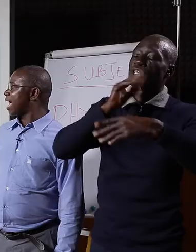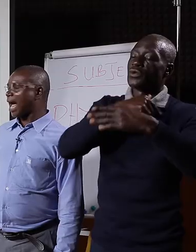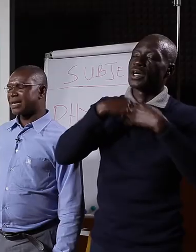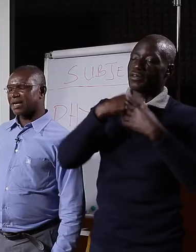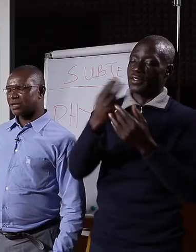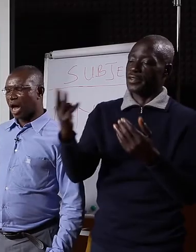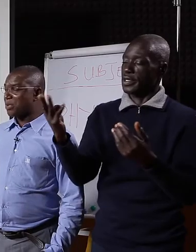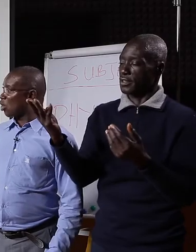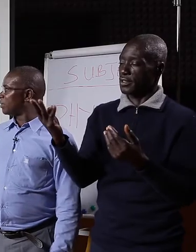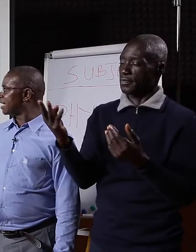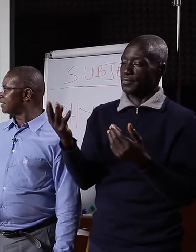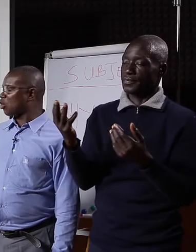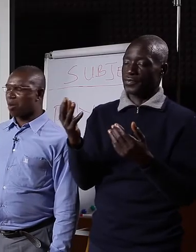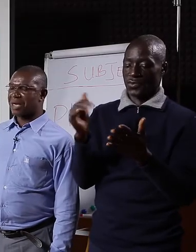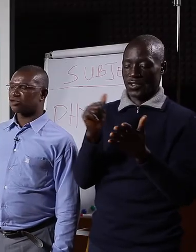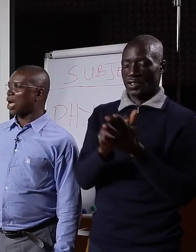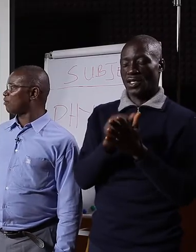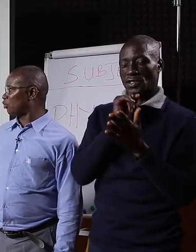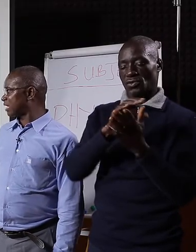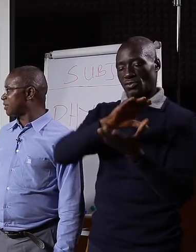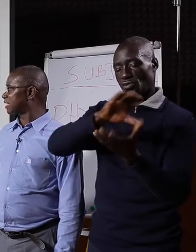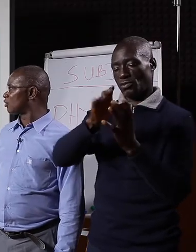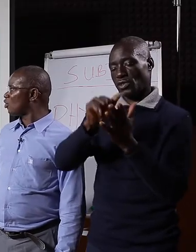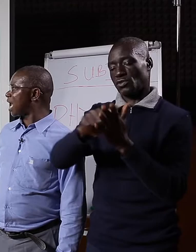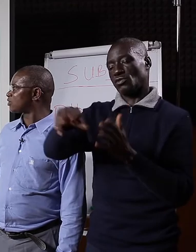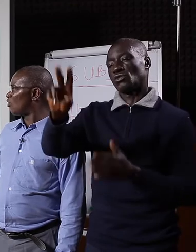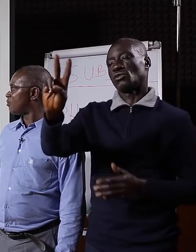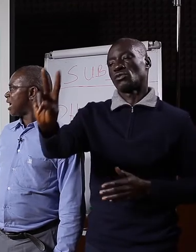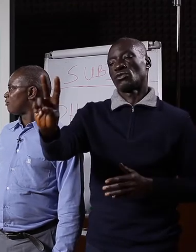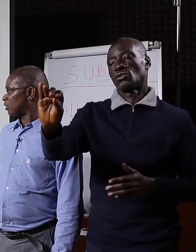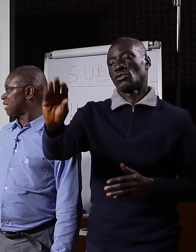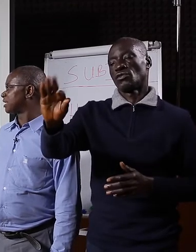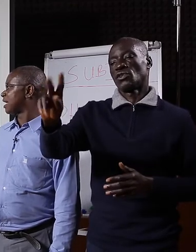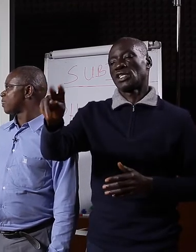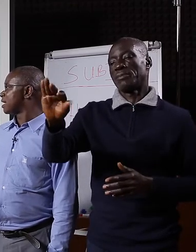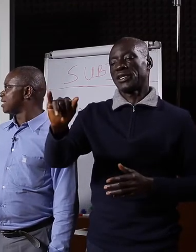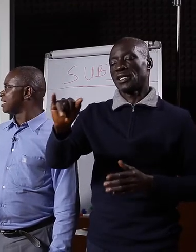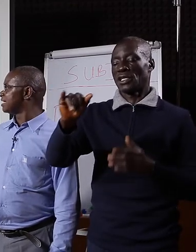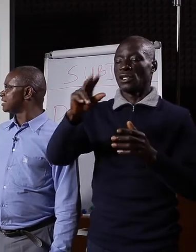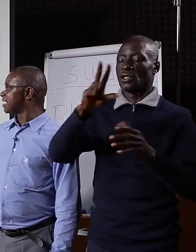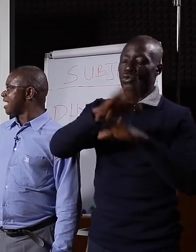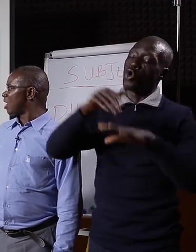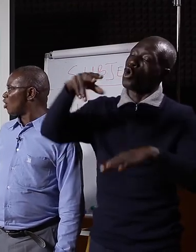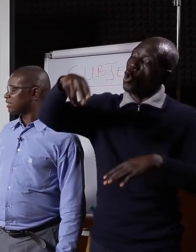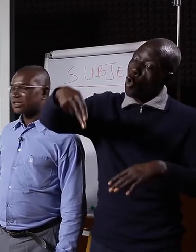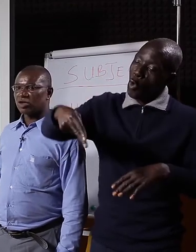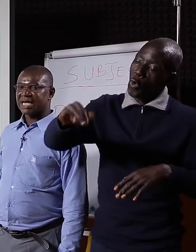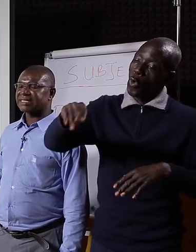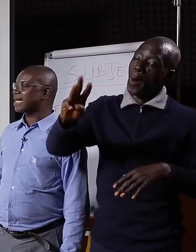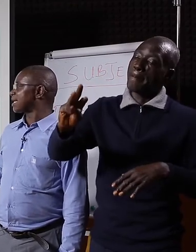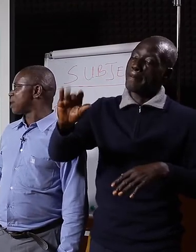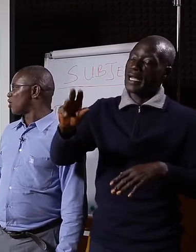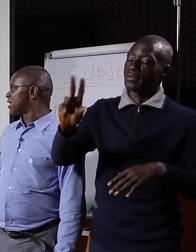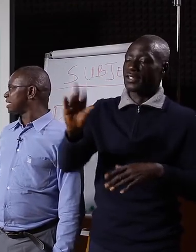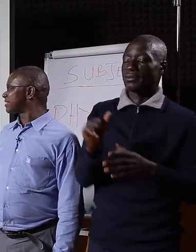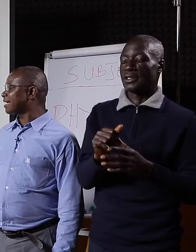instrument, and a bit complicated compared to our voltameter, known as Hoffman voltameter. It contains,